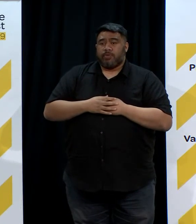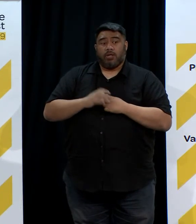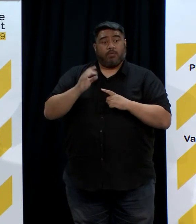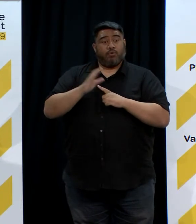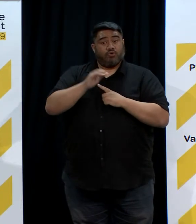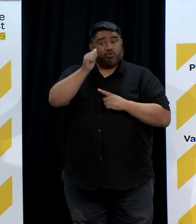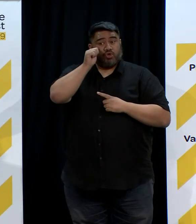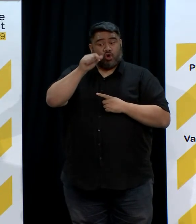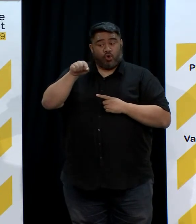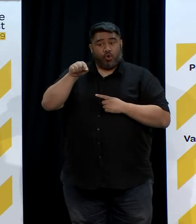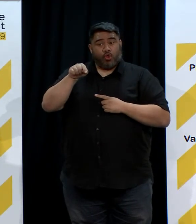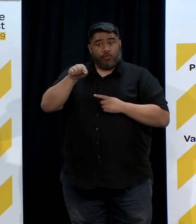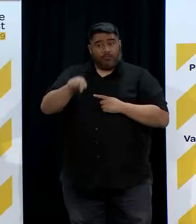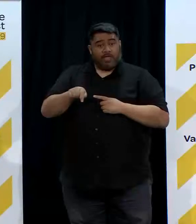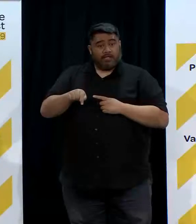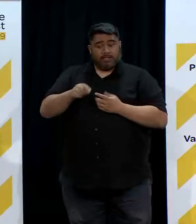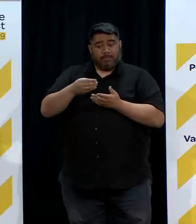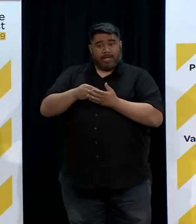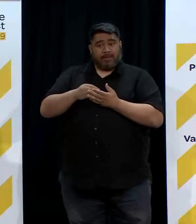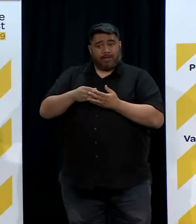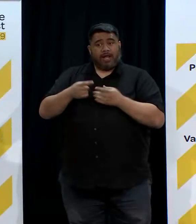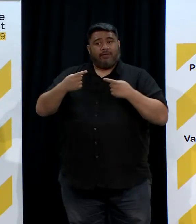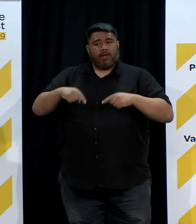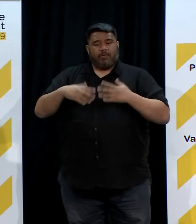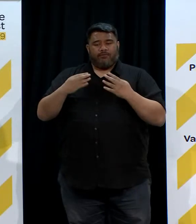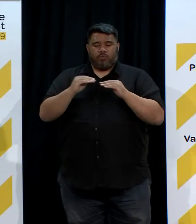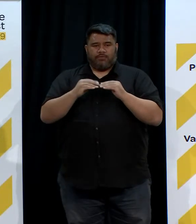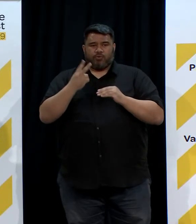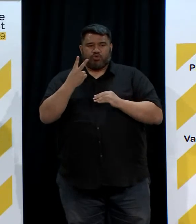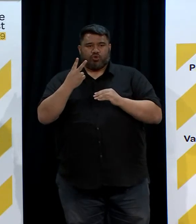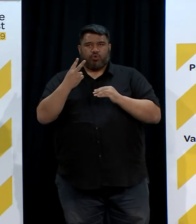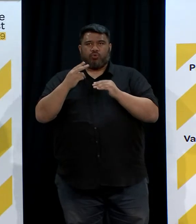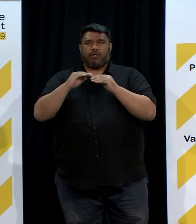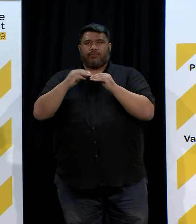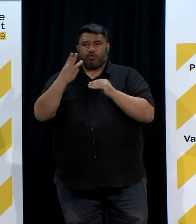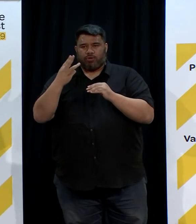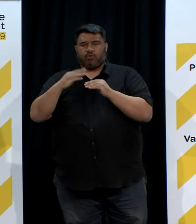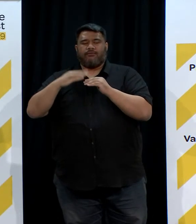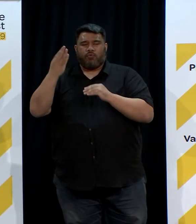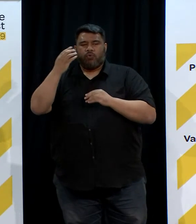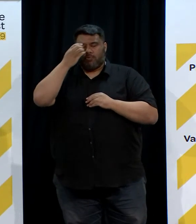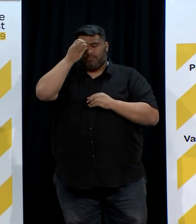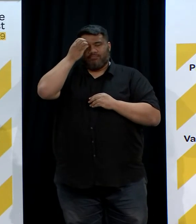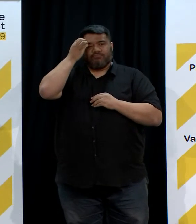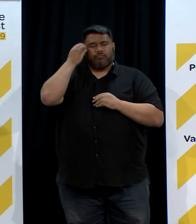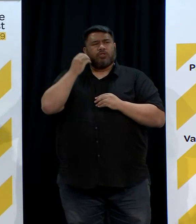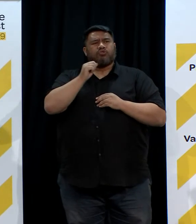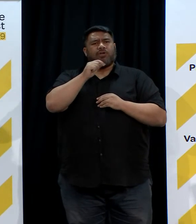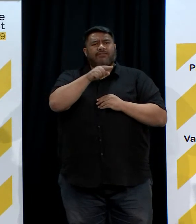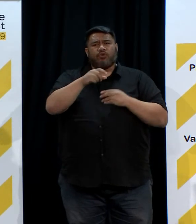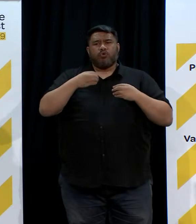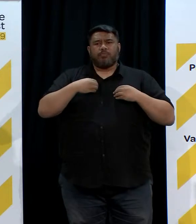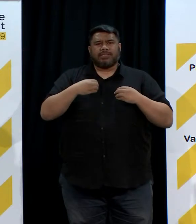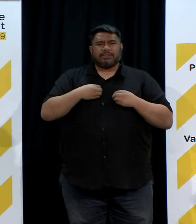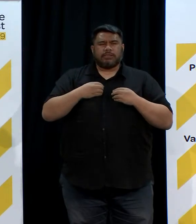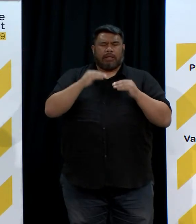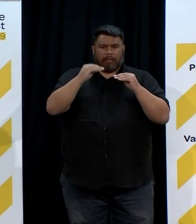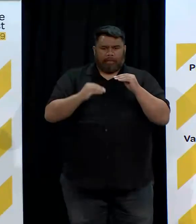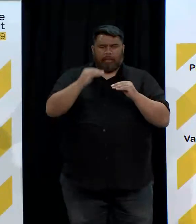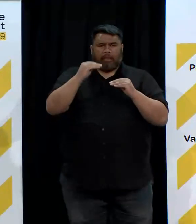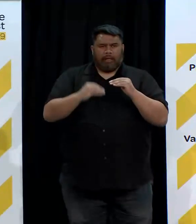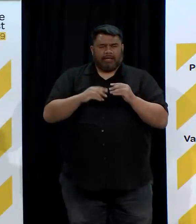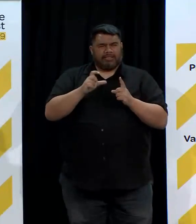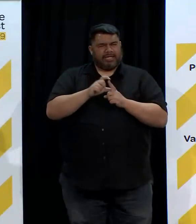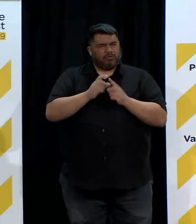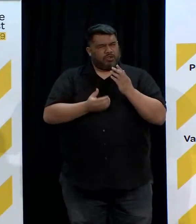at level 2 or above, and so for some of those businesses who found it difficult adjusting to the new rules around Delta Alert Level